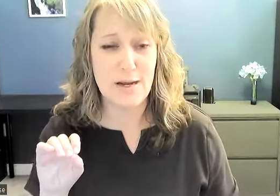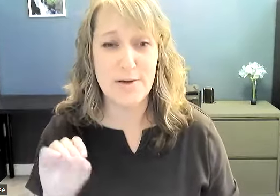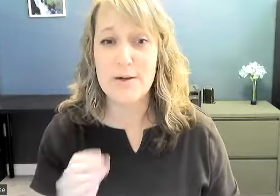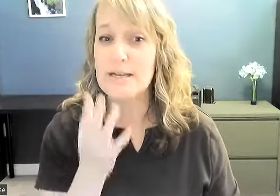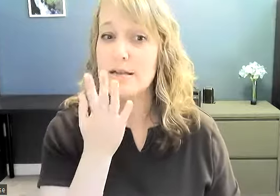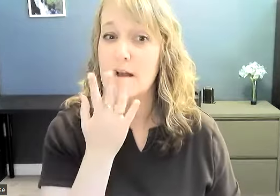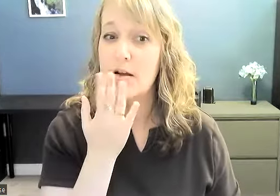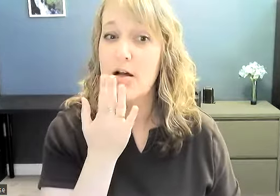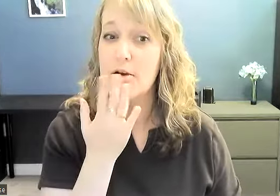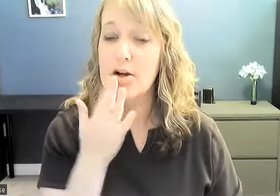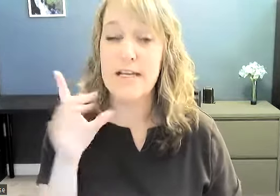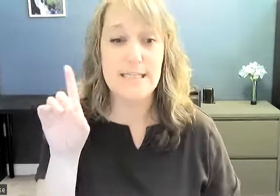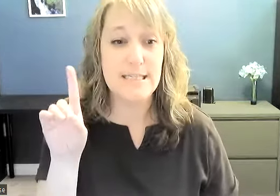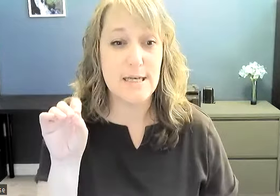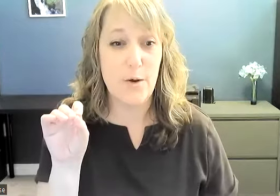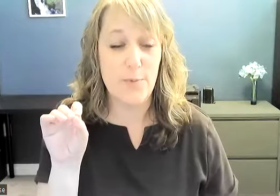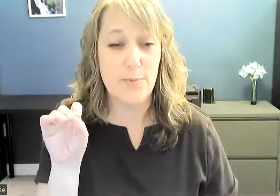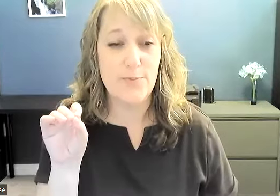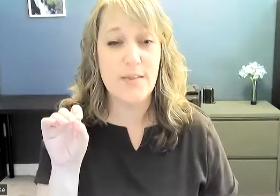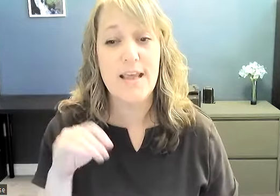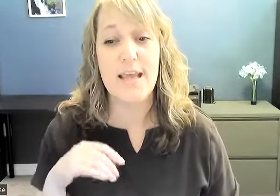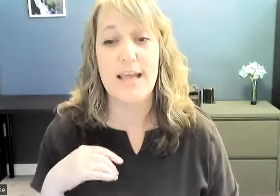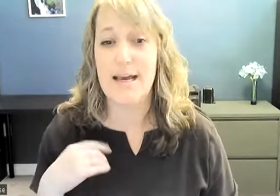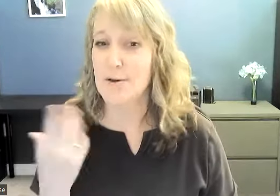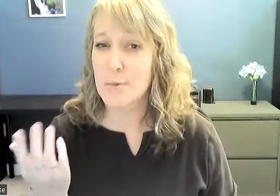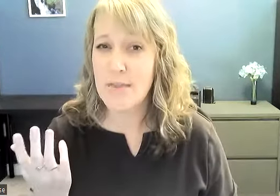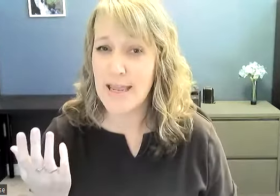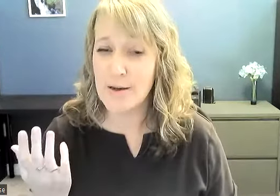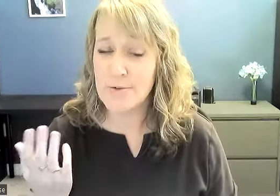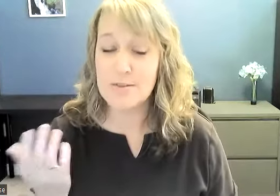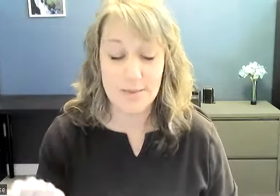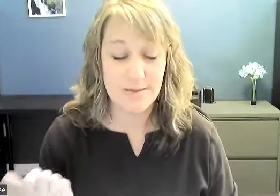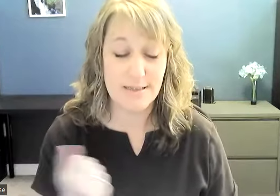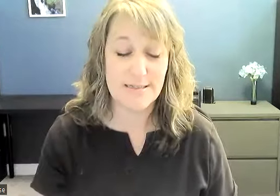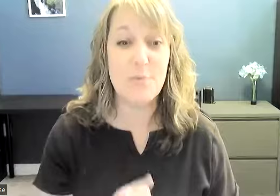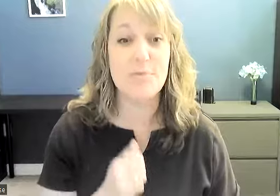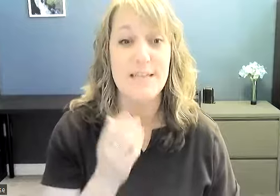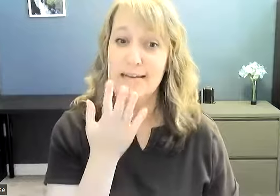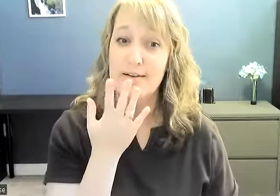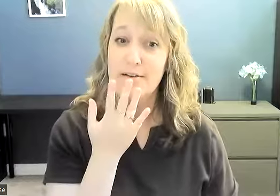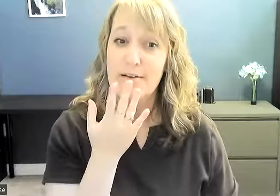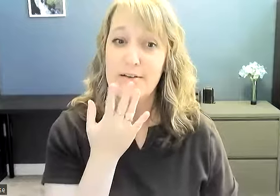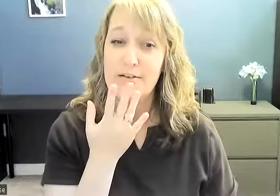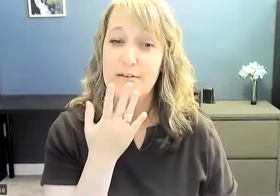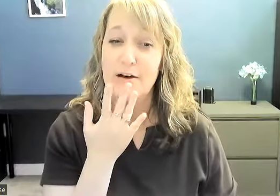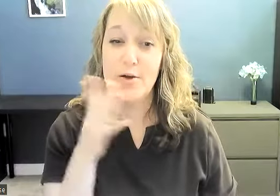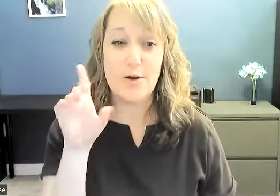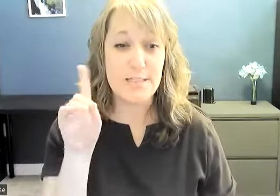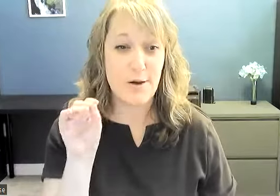Colorado, it's color D-O. And I don't know where the A goes, but that's how people sign it here. Color D-O,